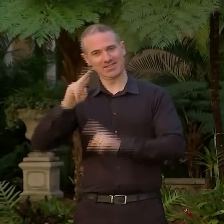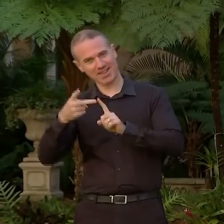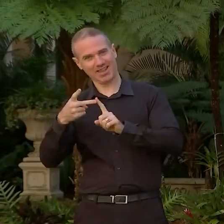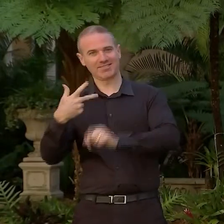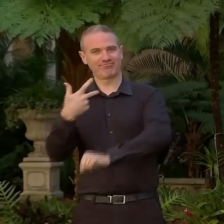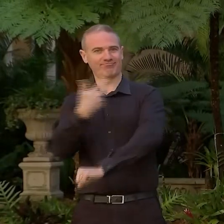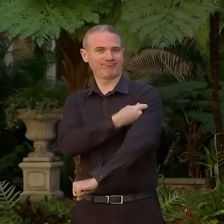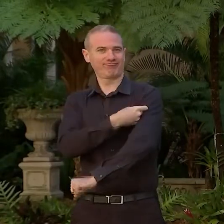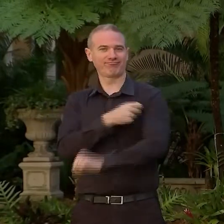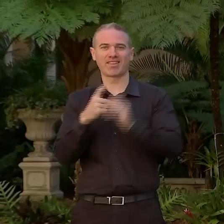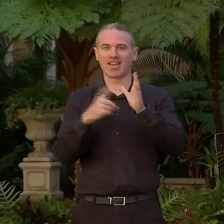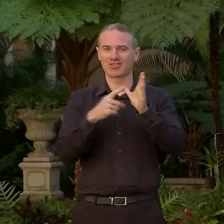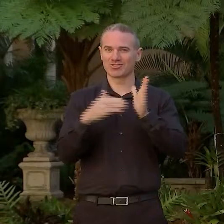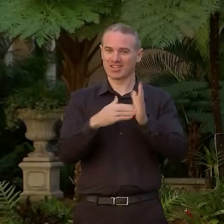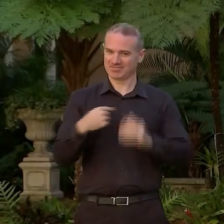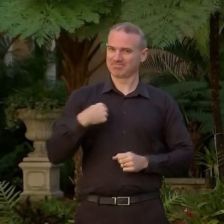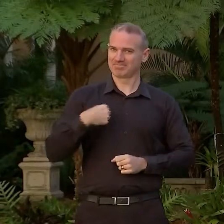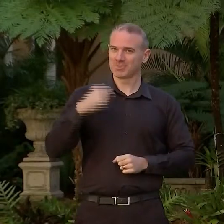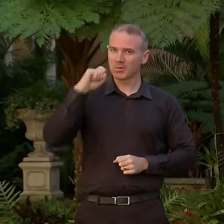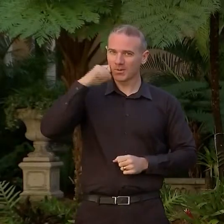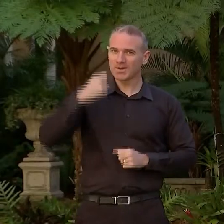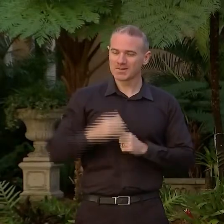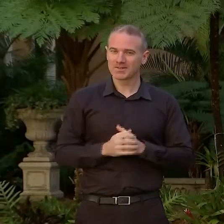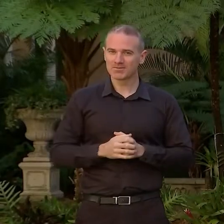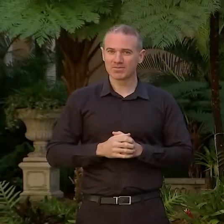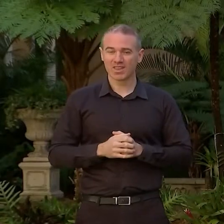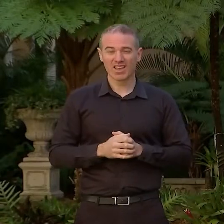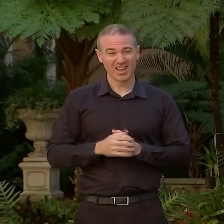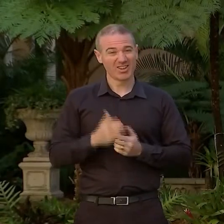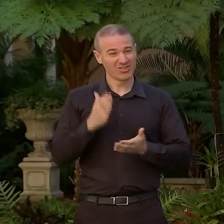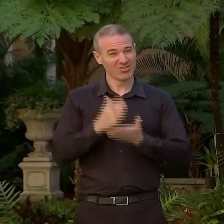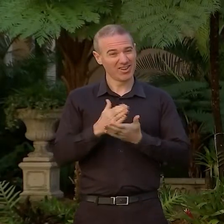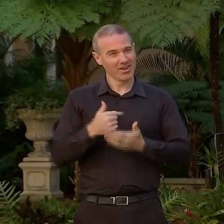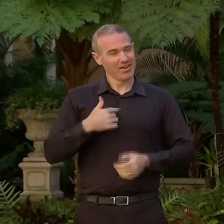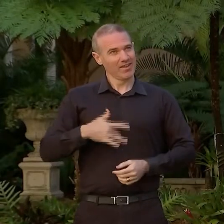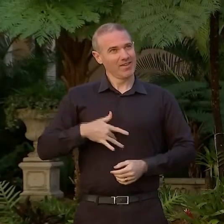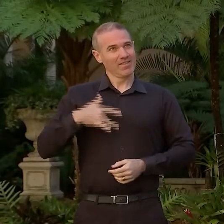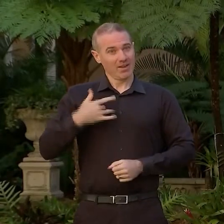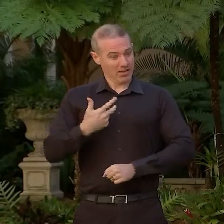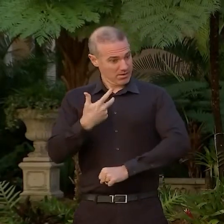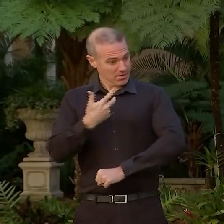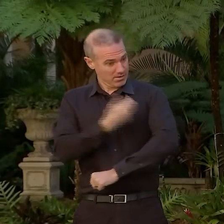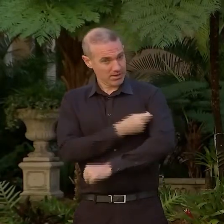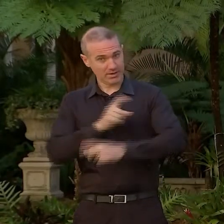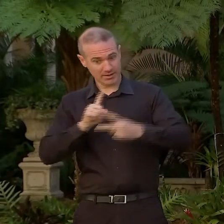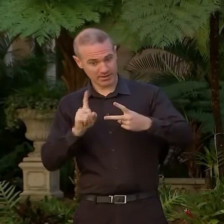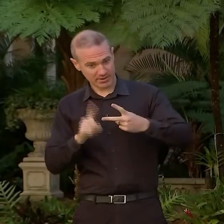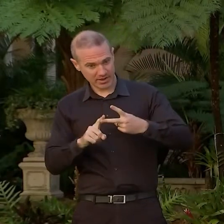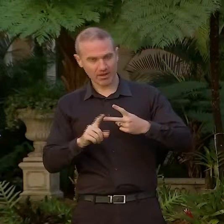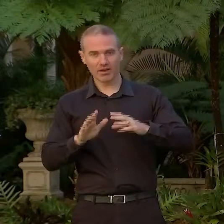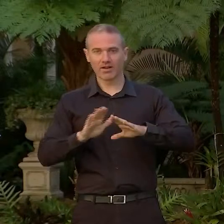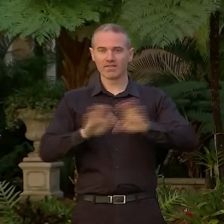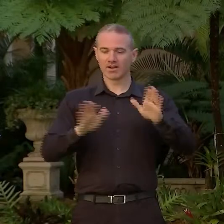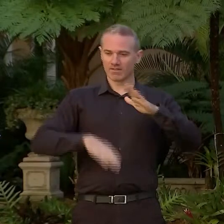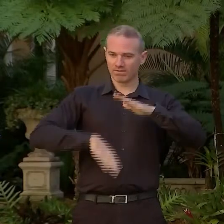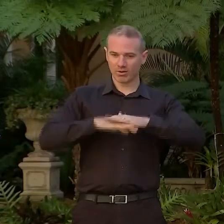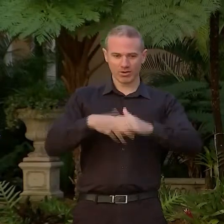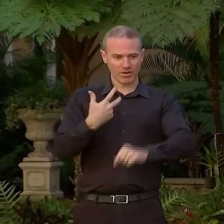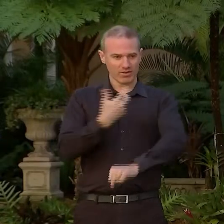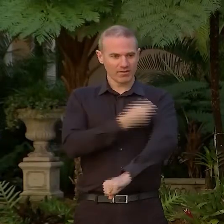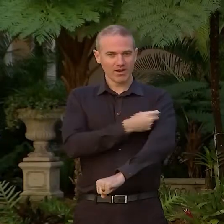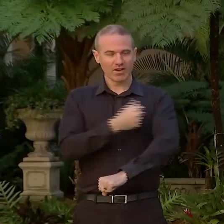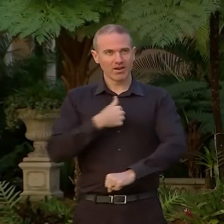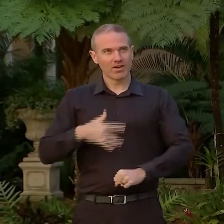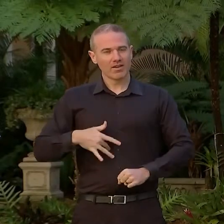of AstraZeneca. And I have to say, the feeling of knowing that I'm going to be fully vaccinated after this vaccine